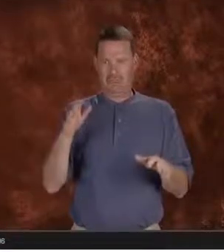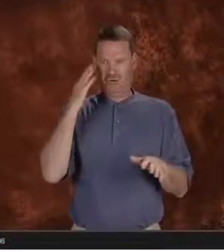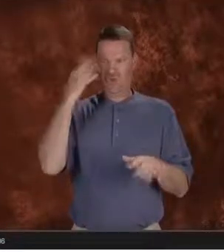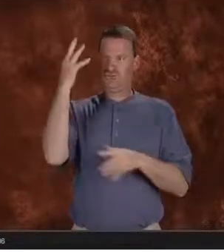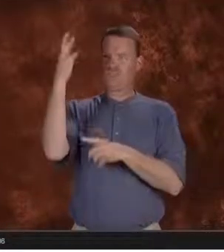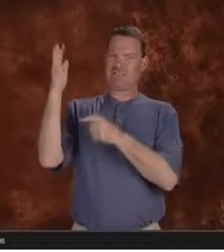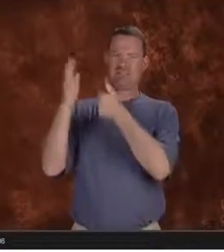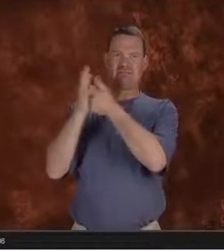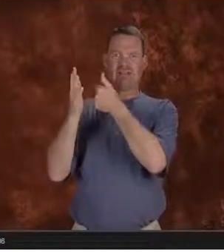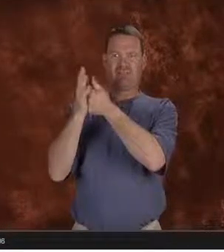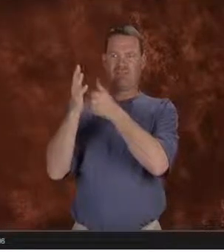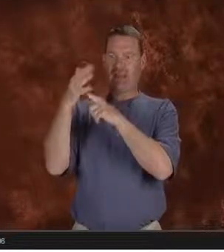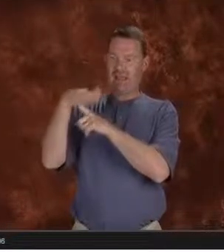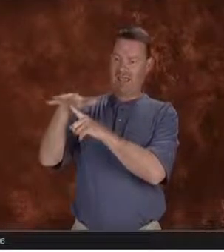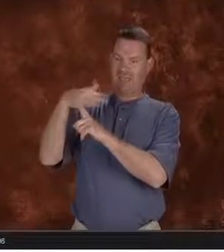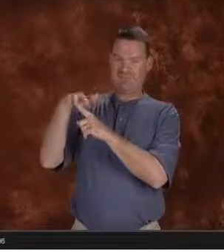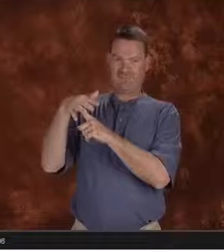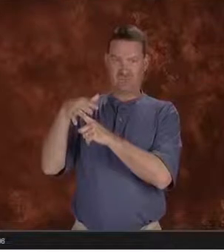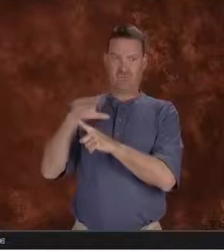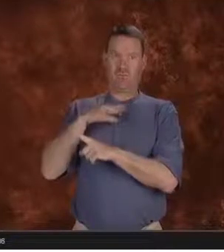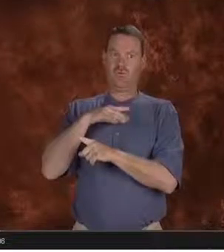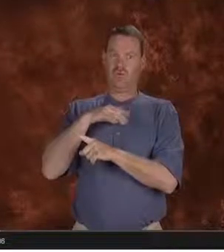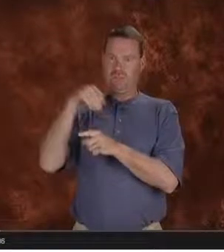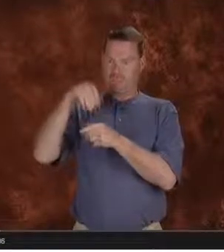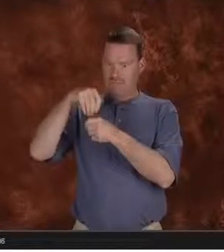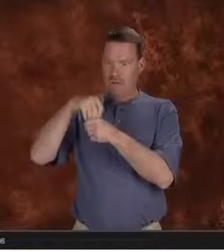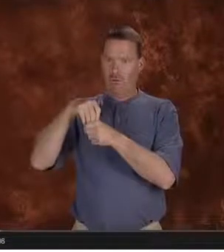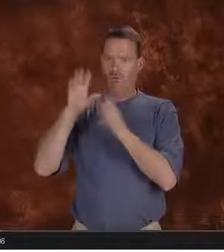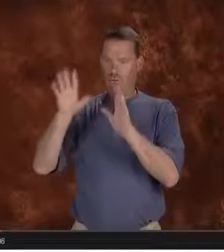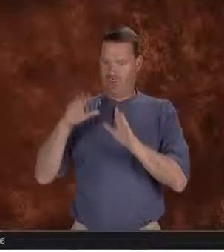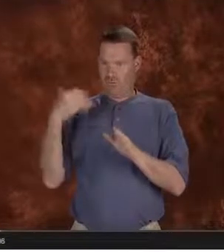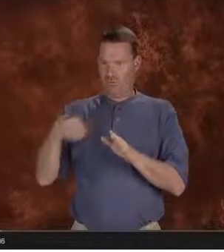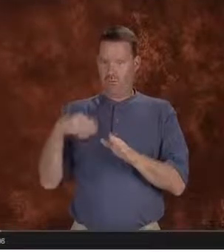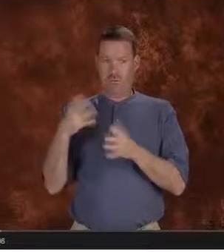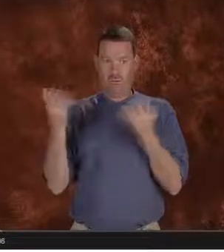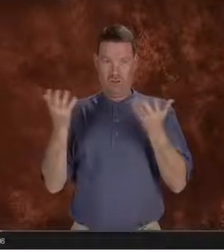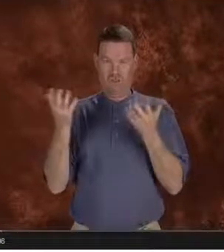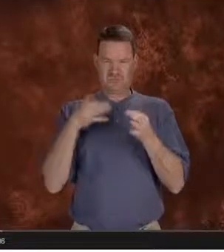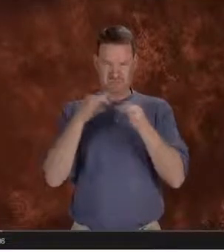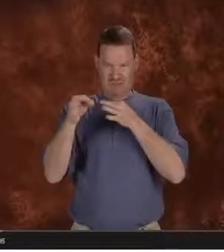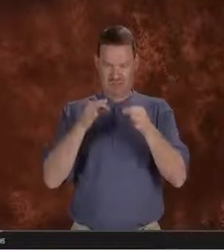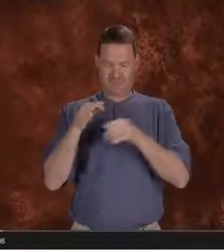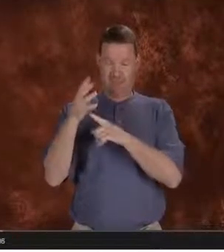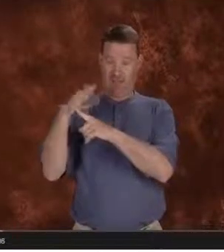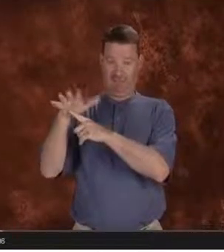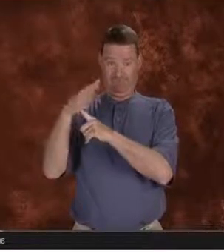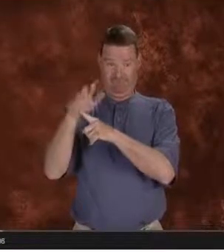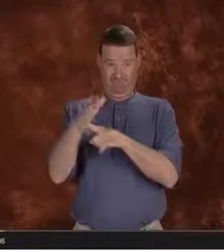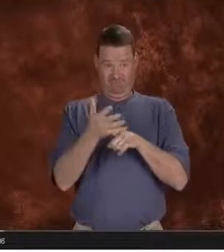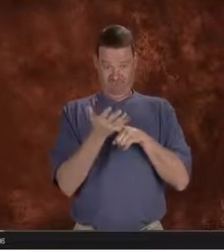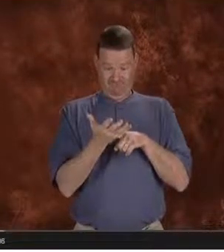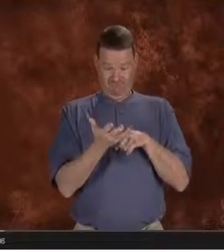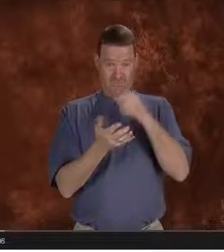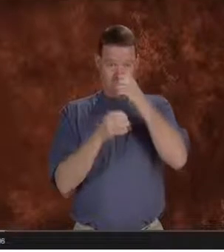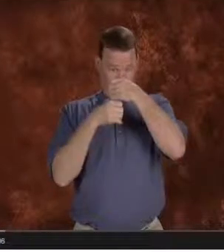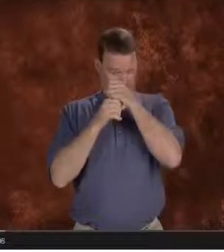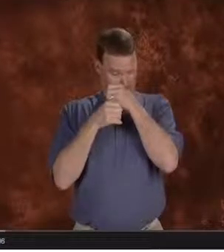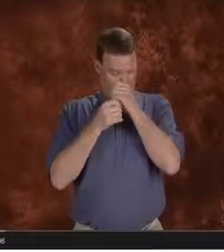You see trees every day, but you don't really ever think that much about them. But when you look inside of the leaves, you'll see that it's